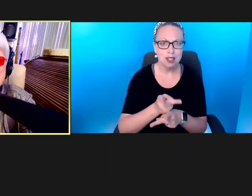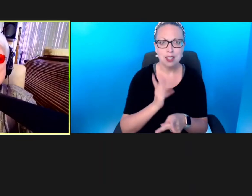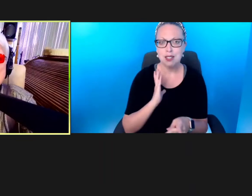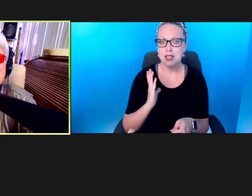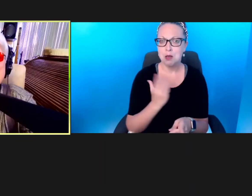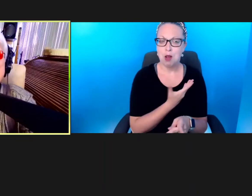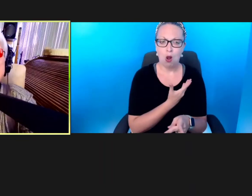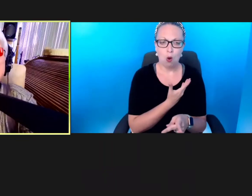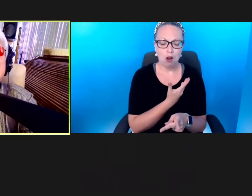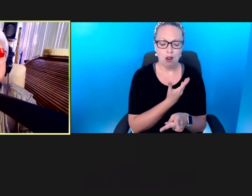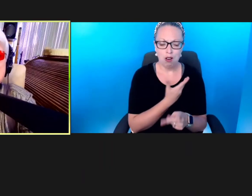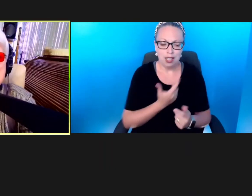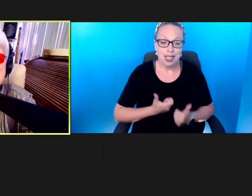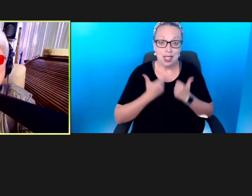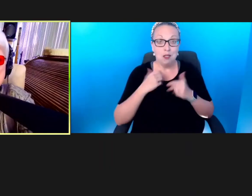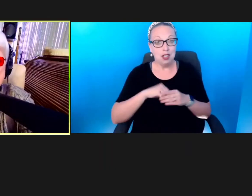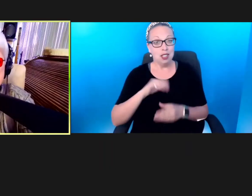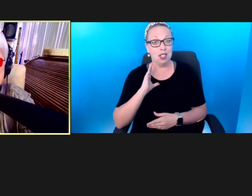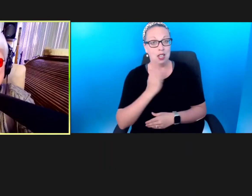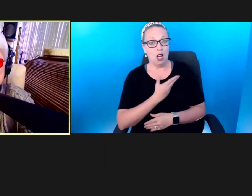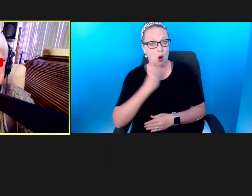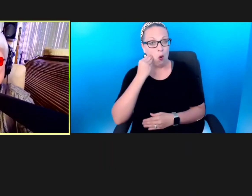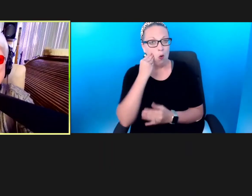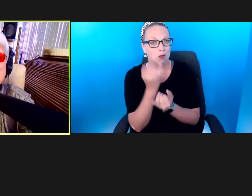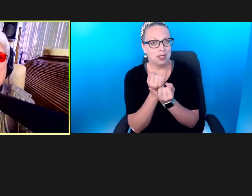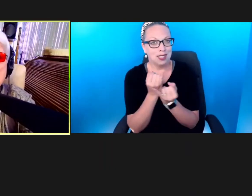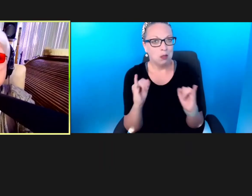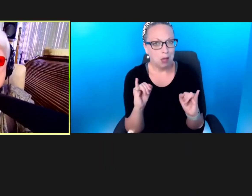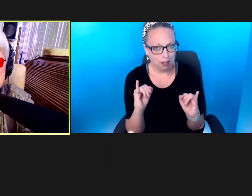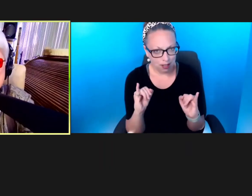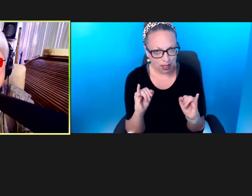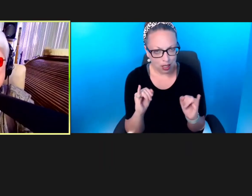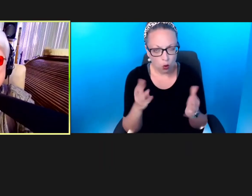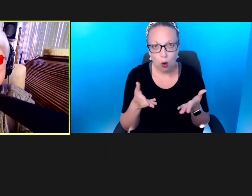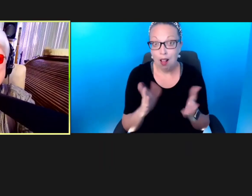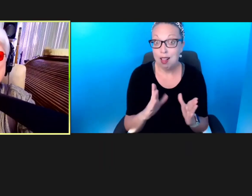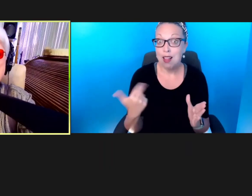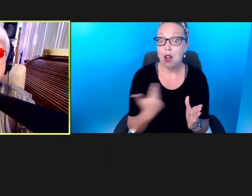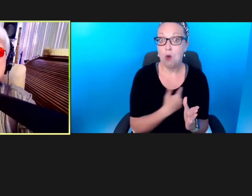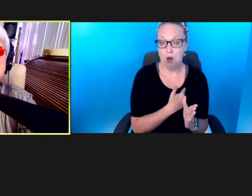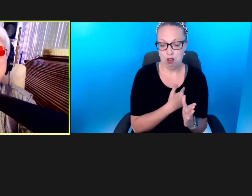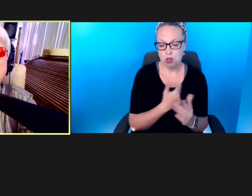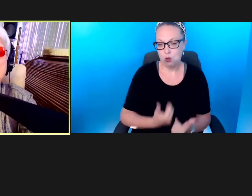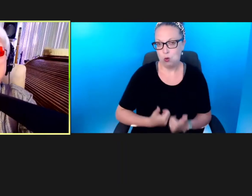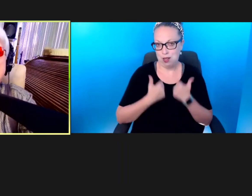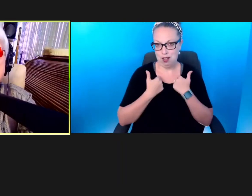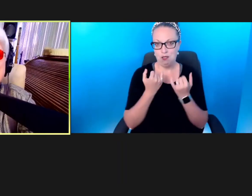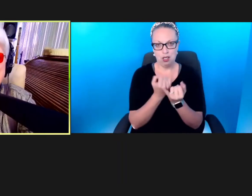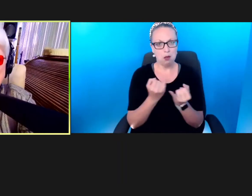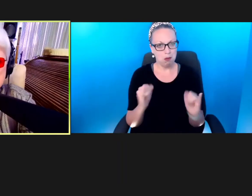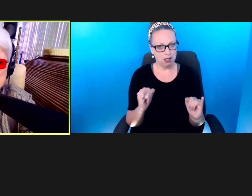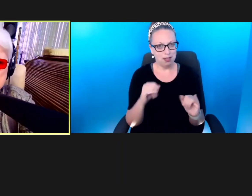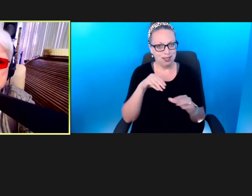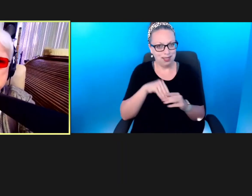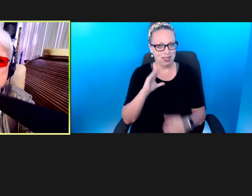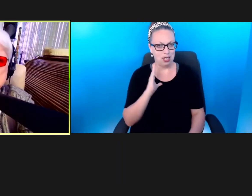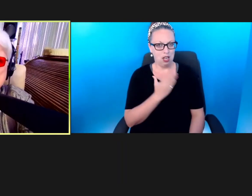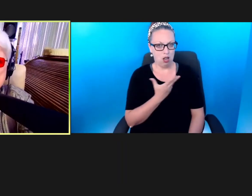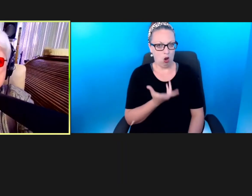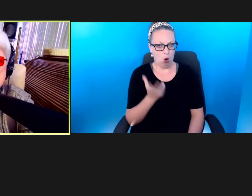us living in our homes independently or allow us to live in homes independently